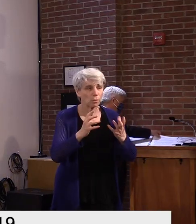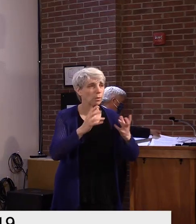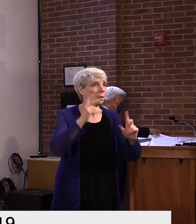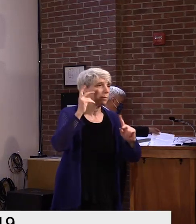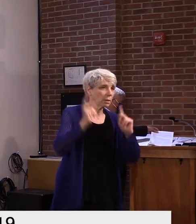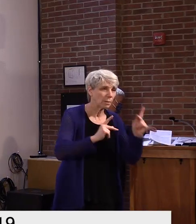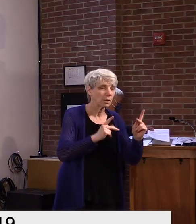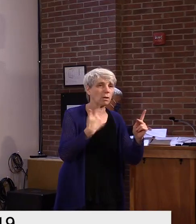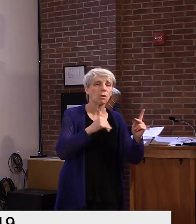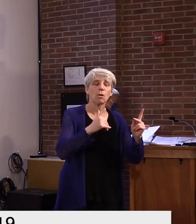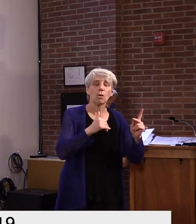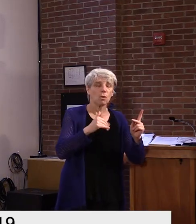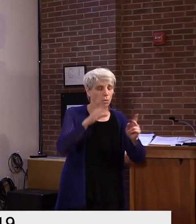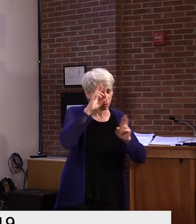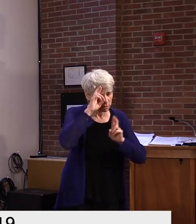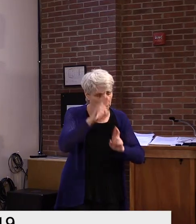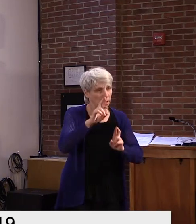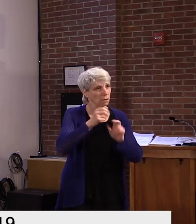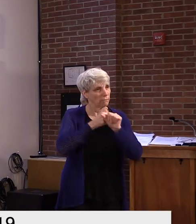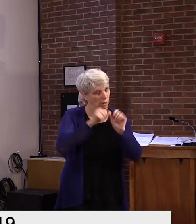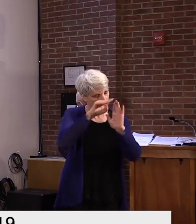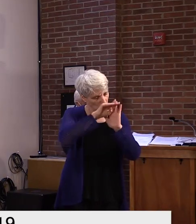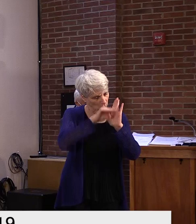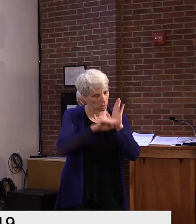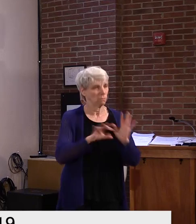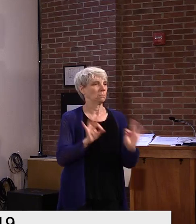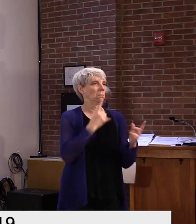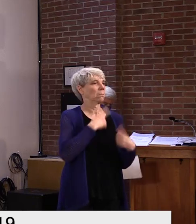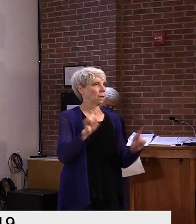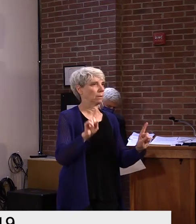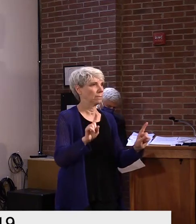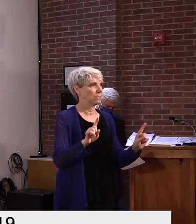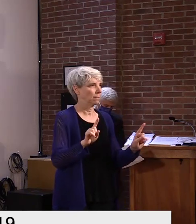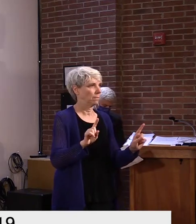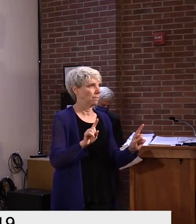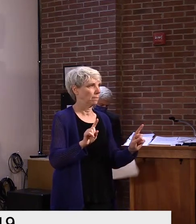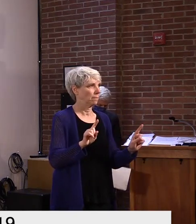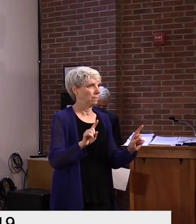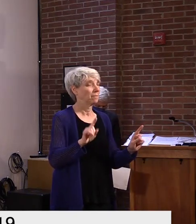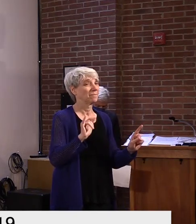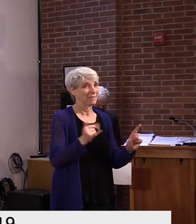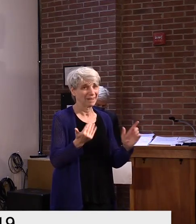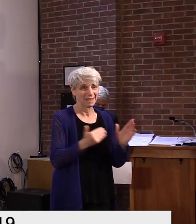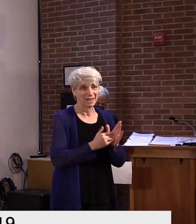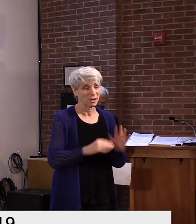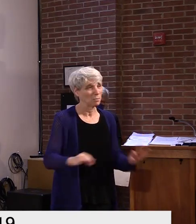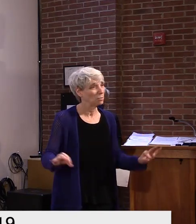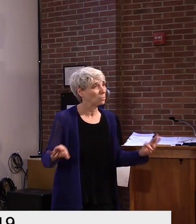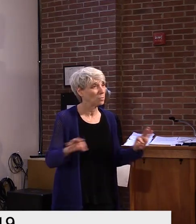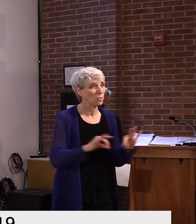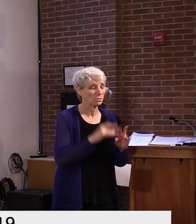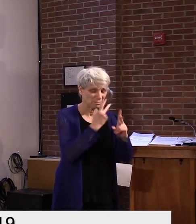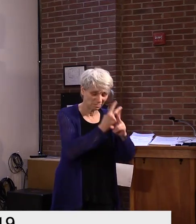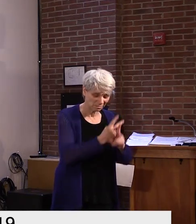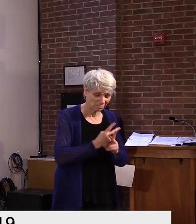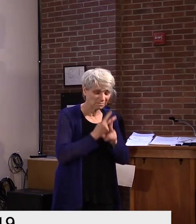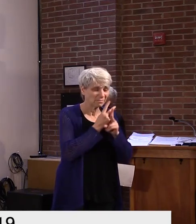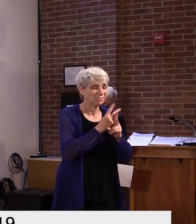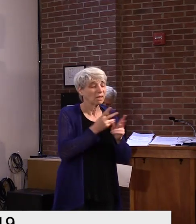this. That's why it's imperative that we continue to do all the right things in the 2 weeks leading up to school